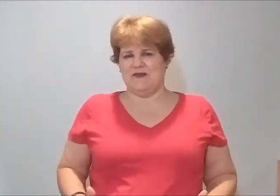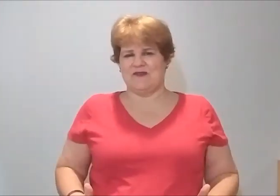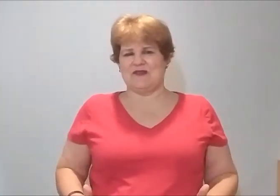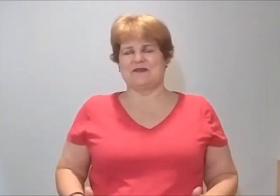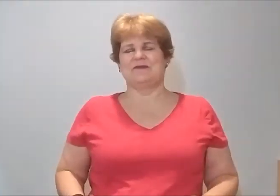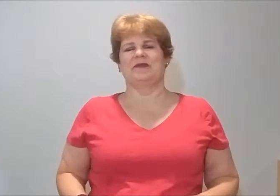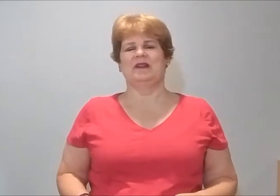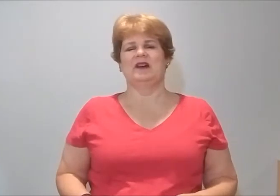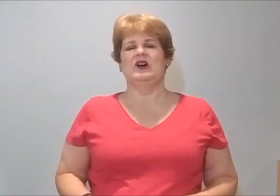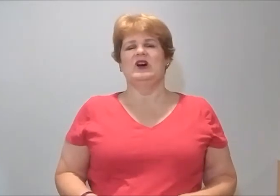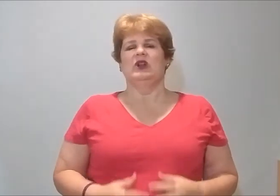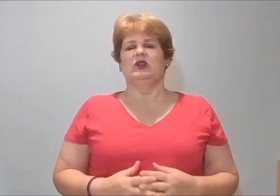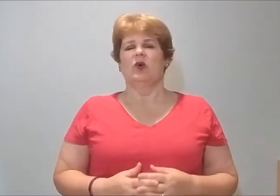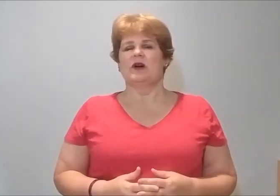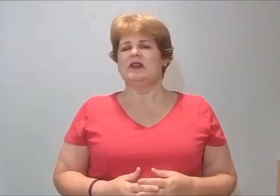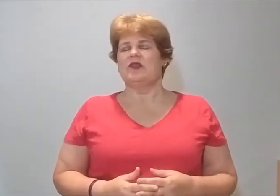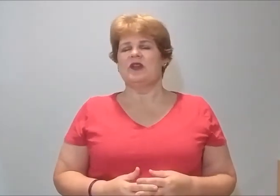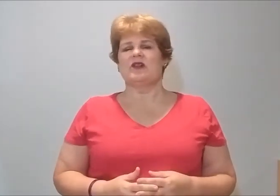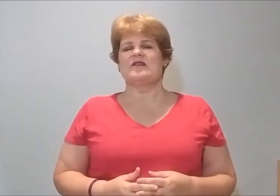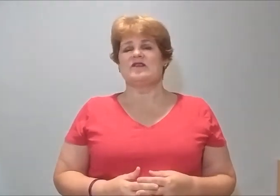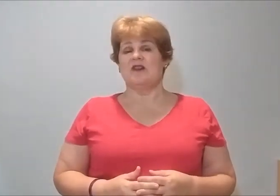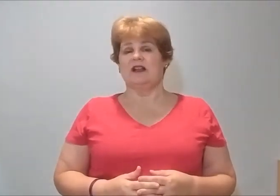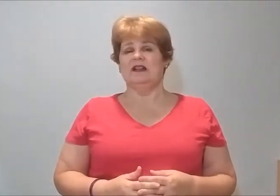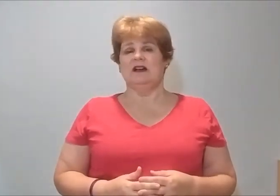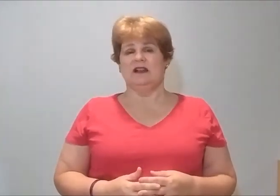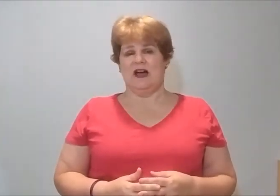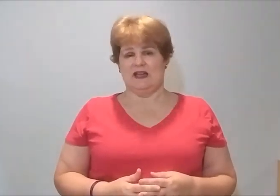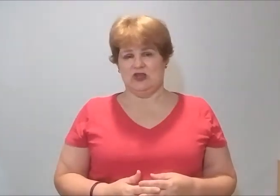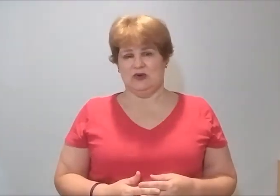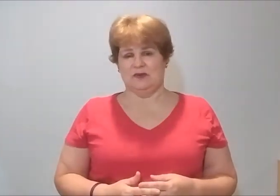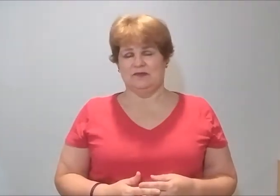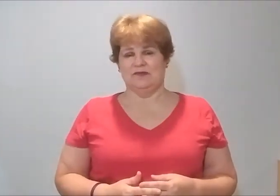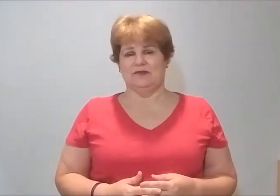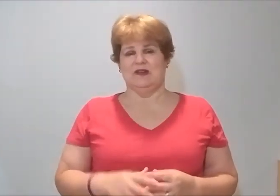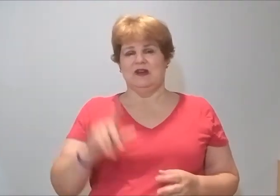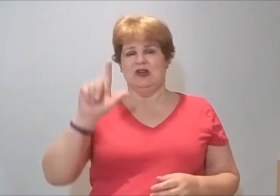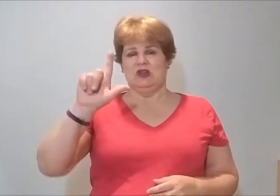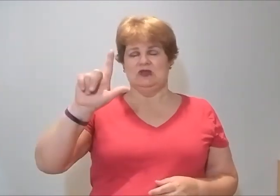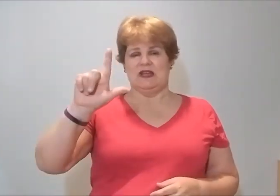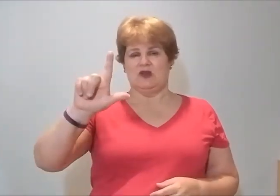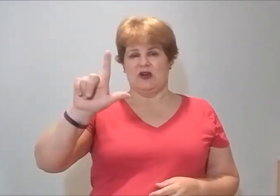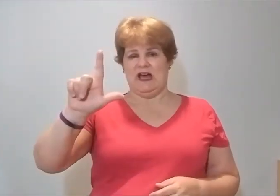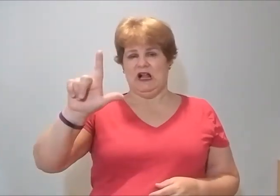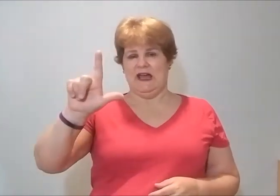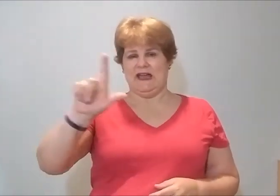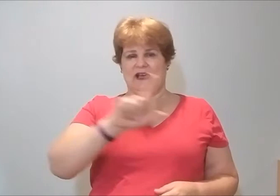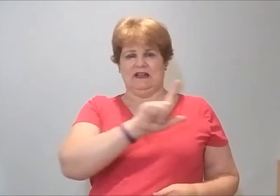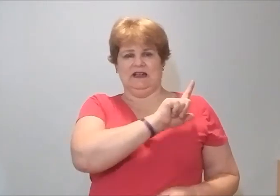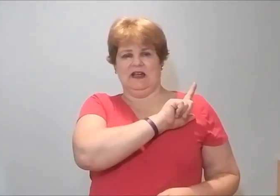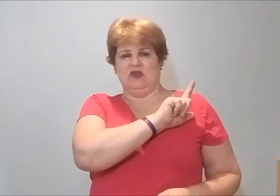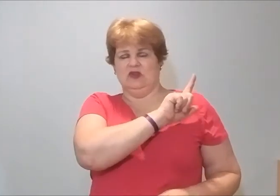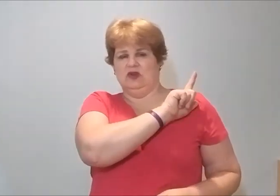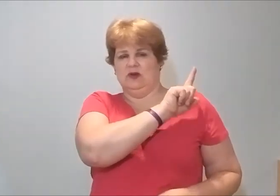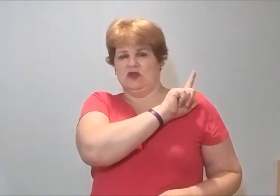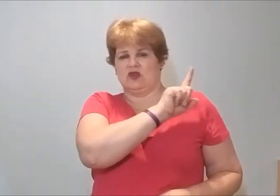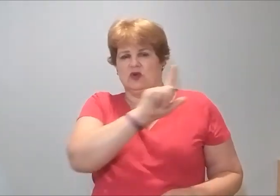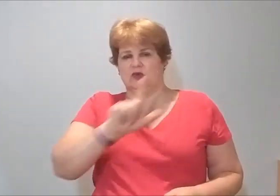saves. Lord, there is none like you. You take your L hand and you do it shoulder